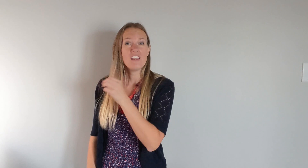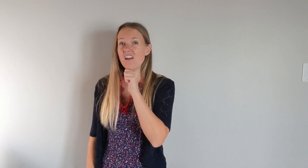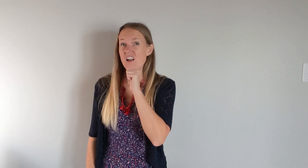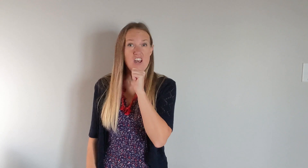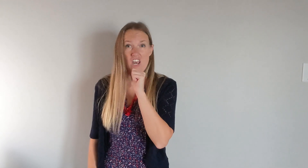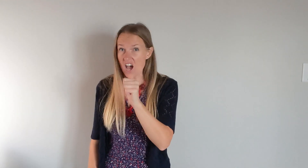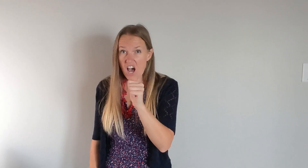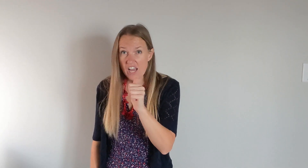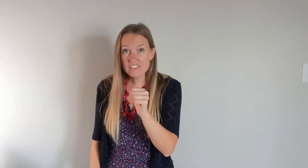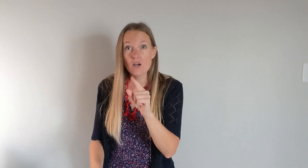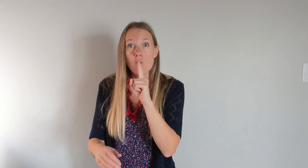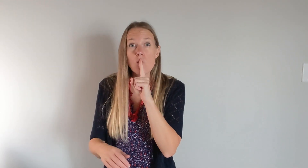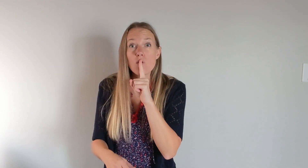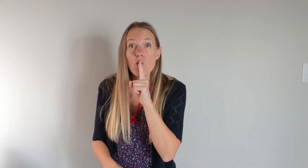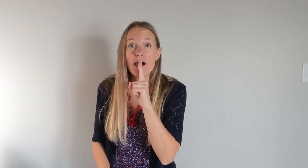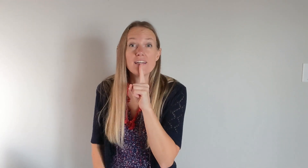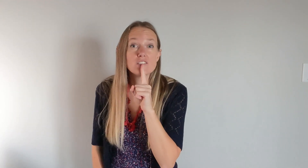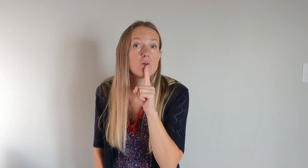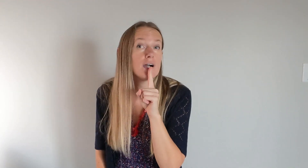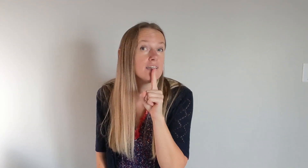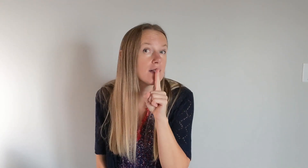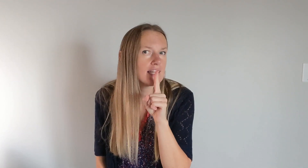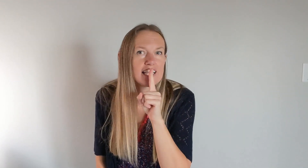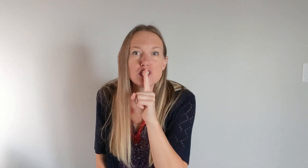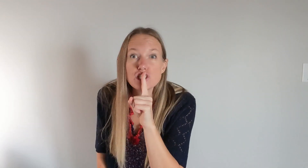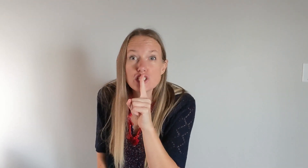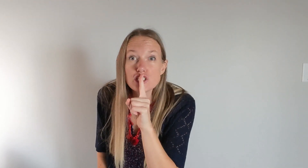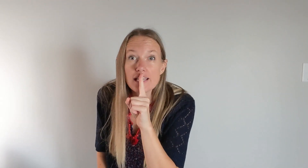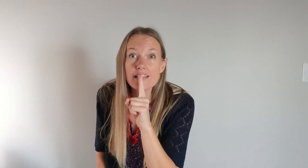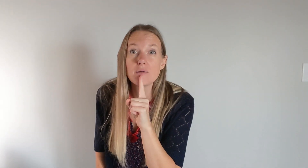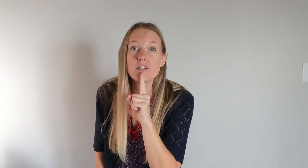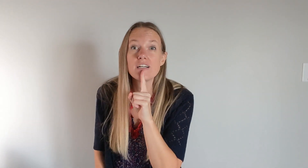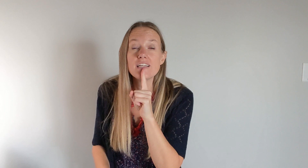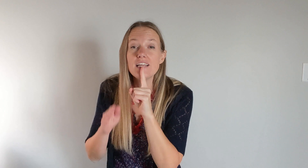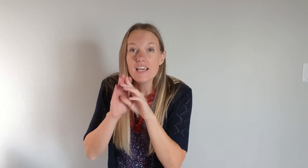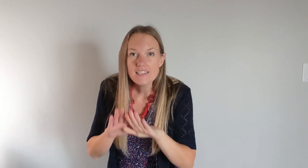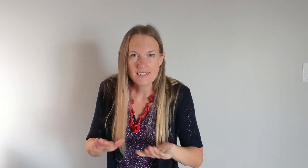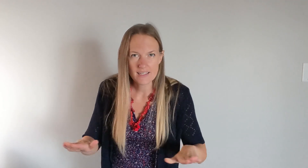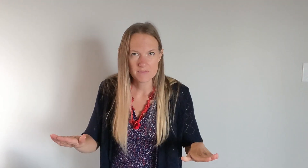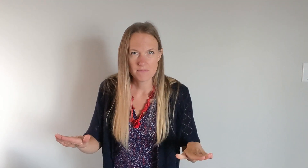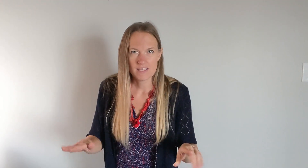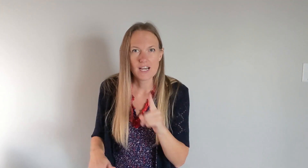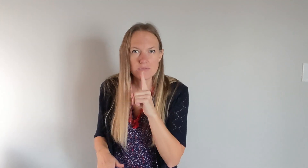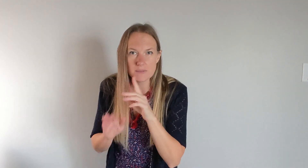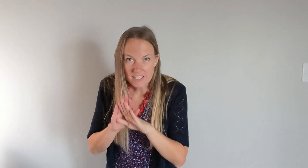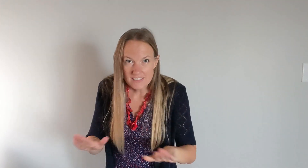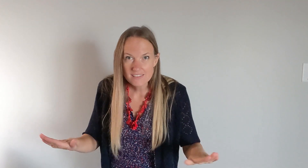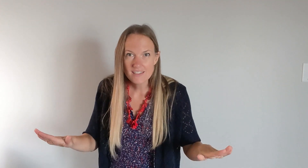we're not quiet. So quiet, you kind of like shh, like a librarian, and then it comes to peace.